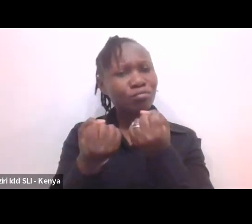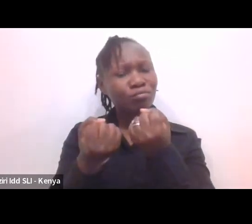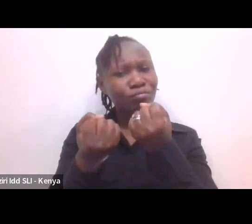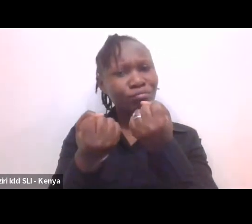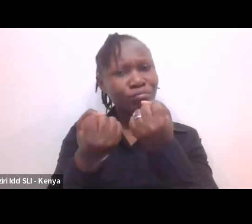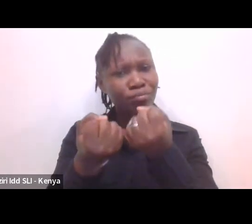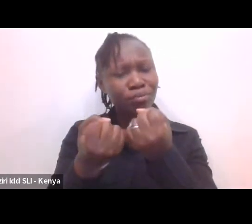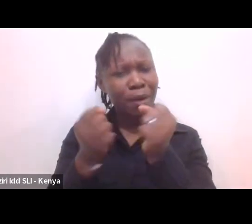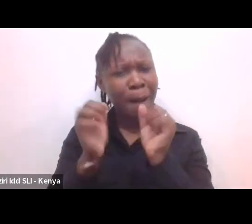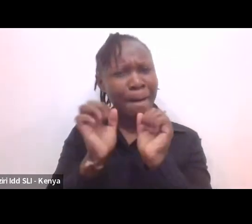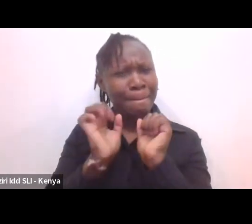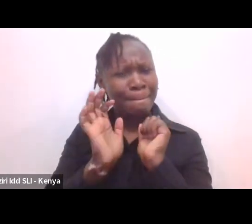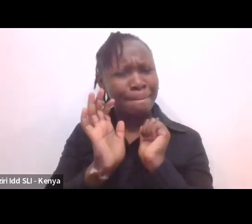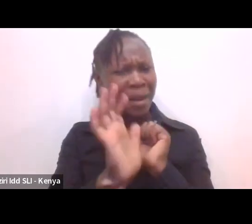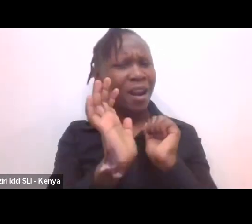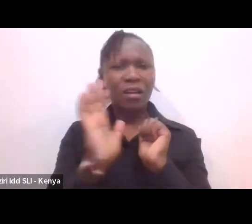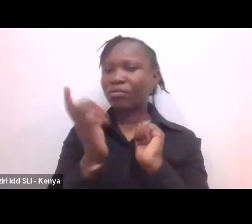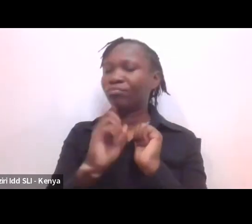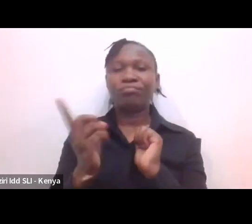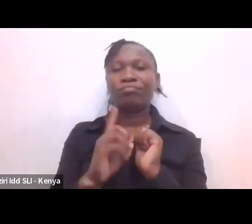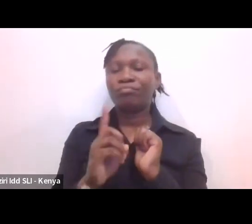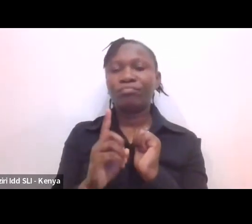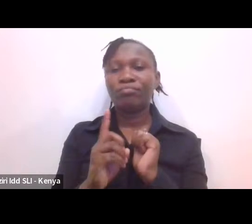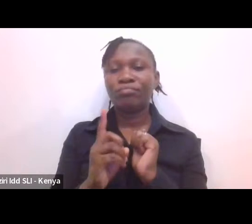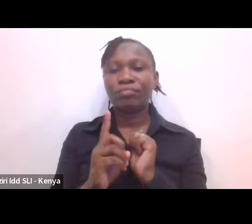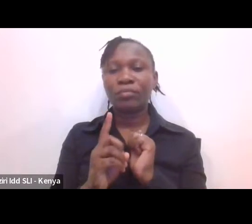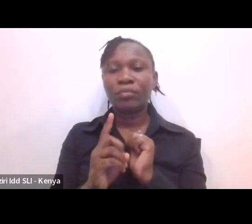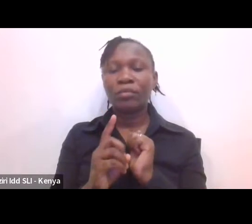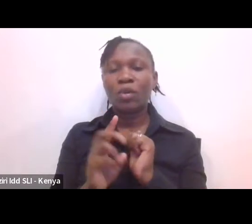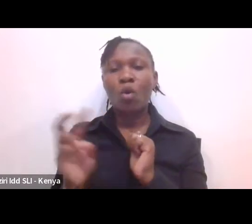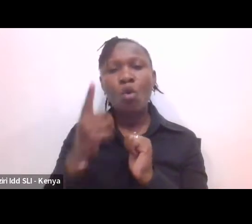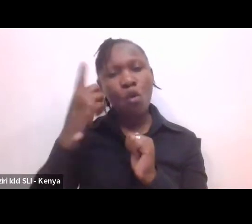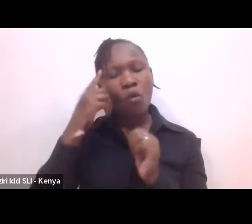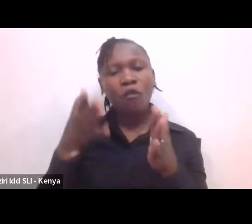brakes, find the accelerator.